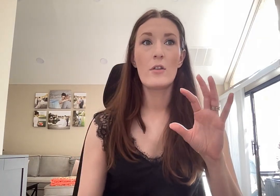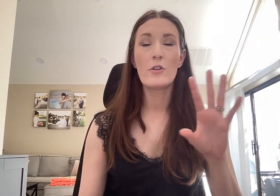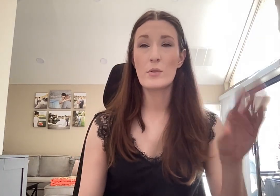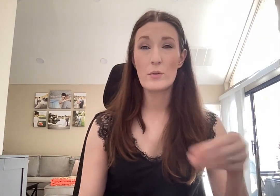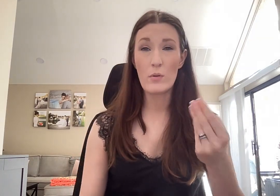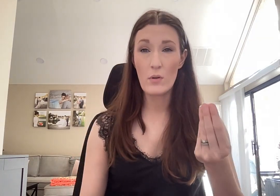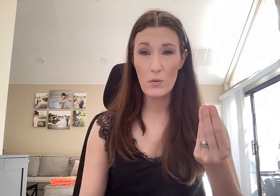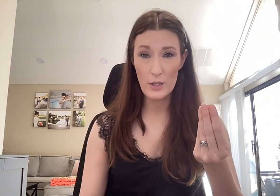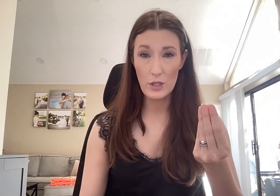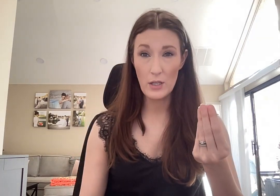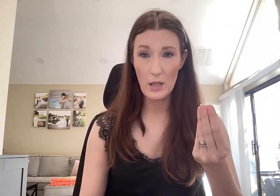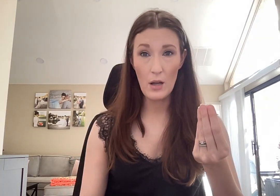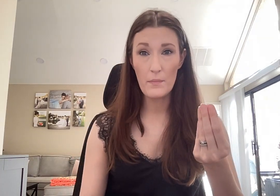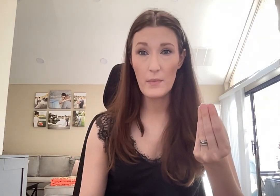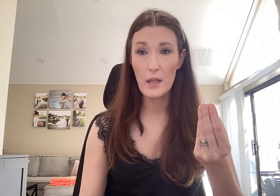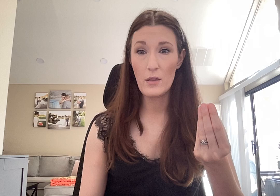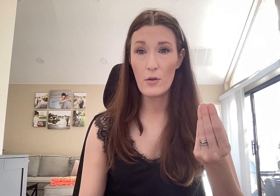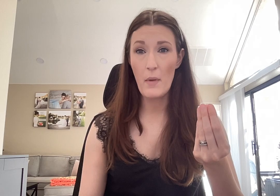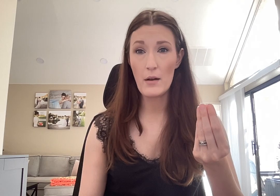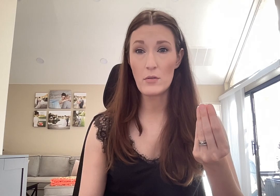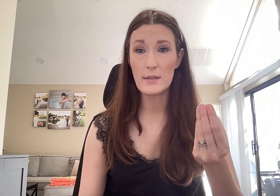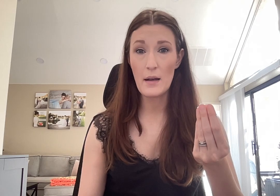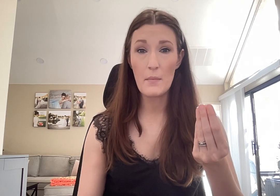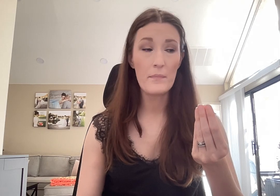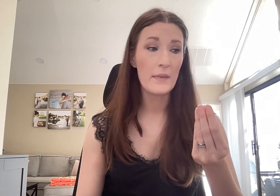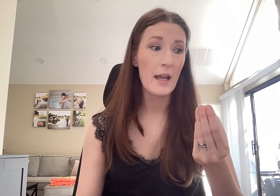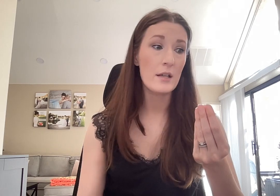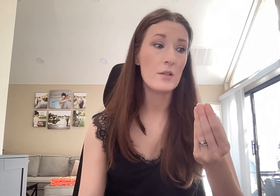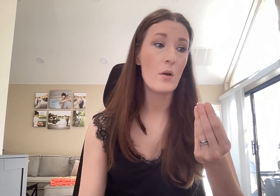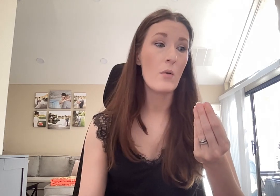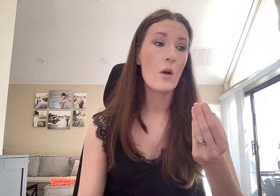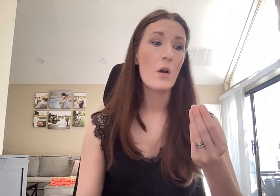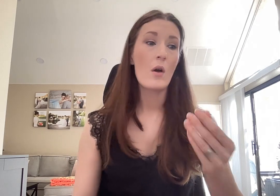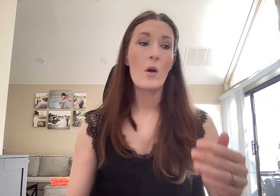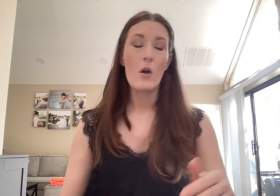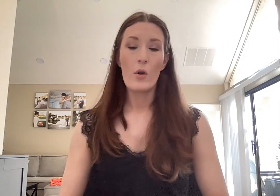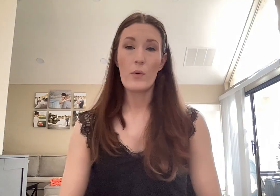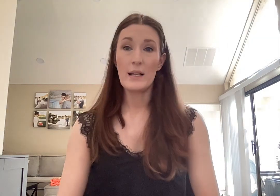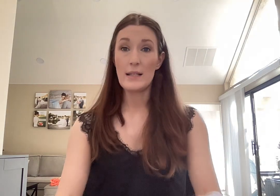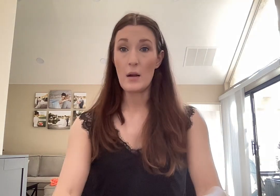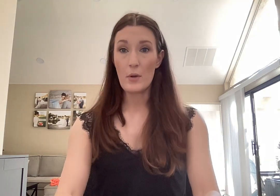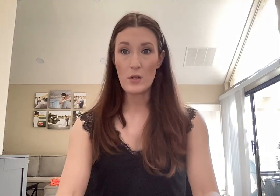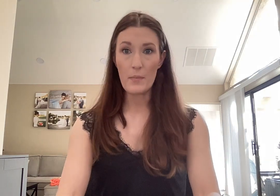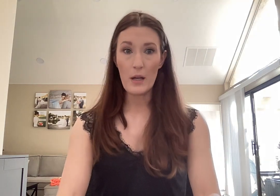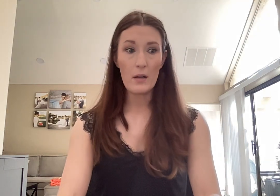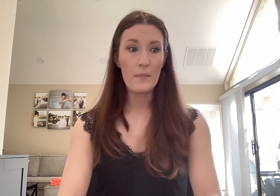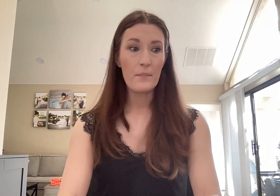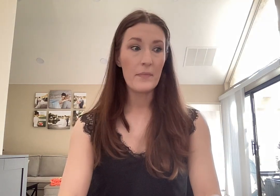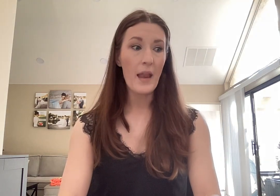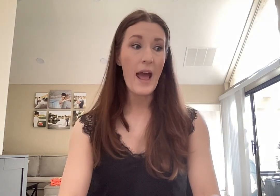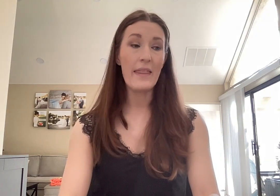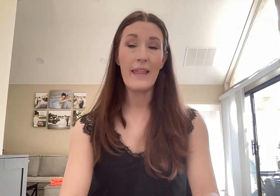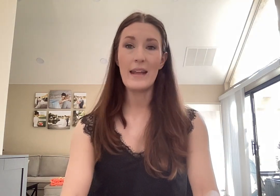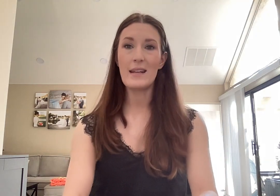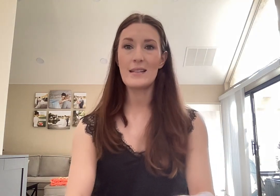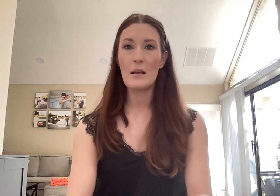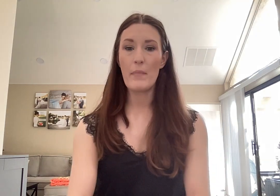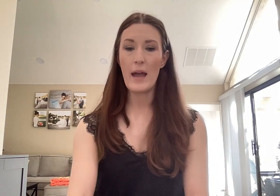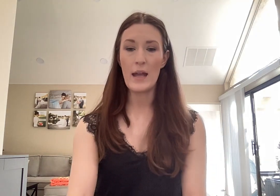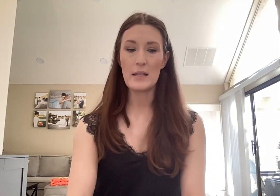there's a rhetorical question in there, in the grammatical setup, okay, so we're going to set up our topic, and then